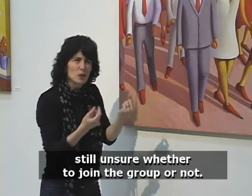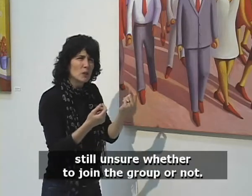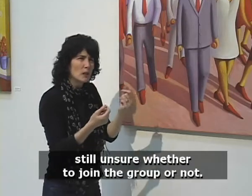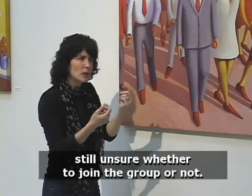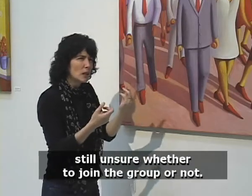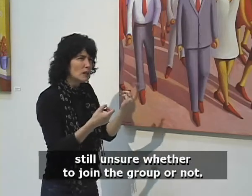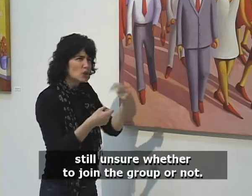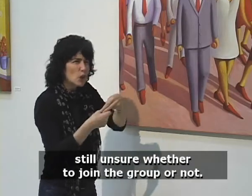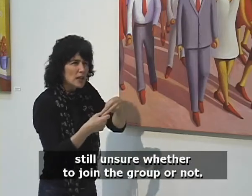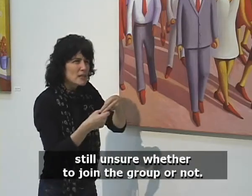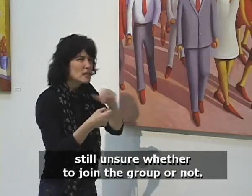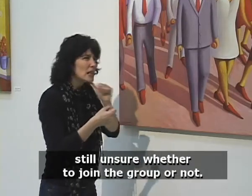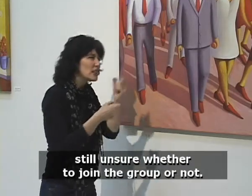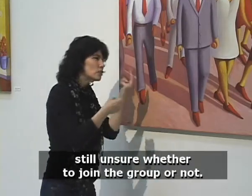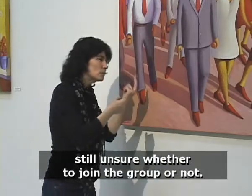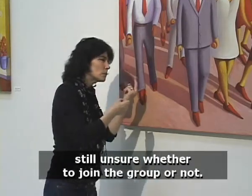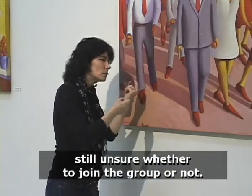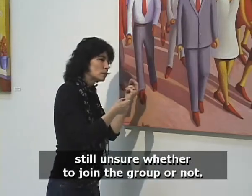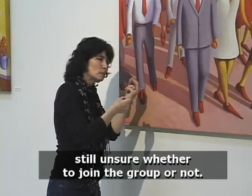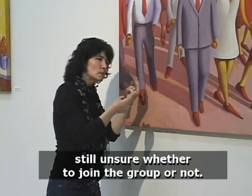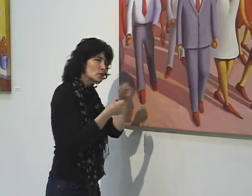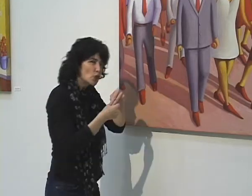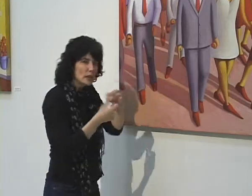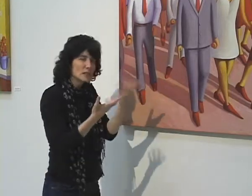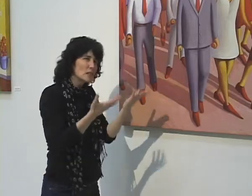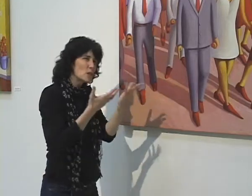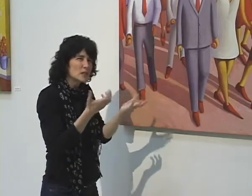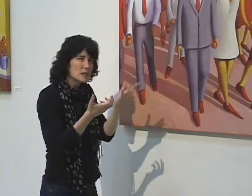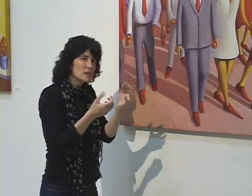still unsure whether to join the group or not.